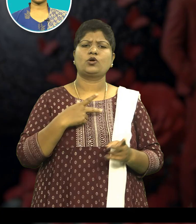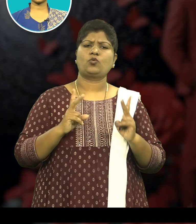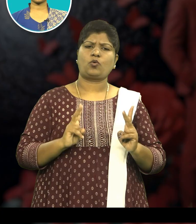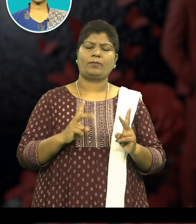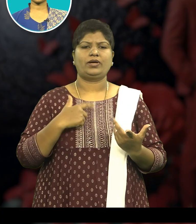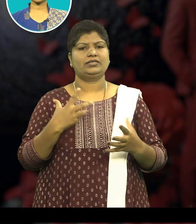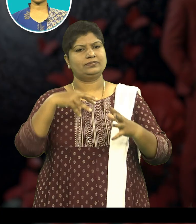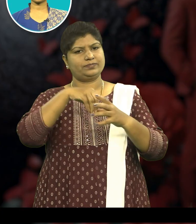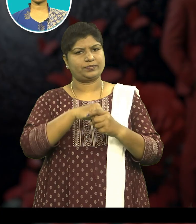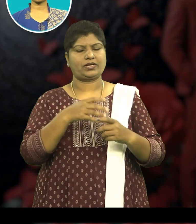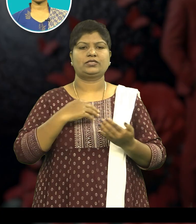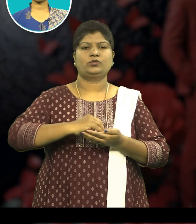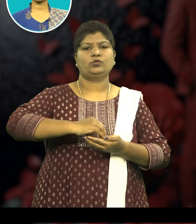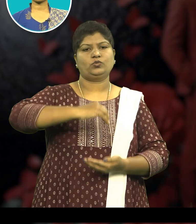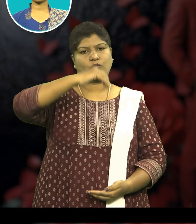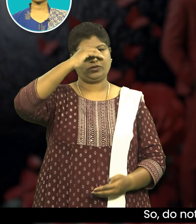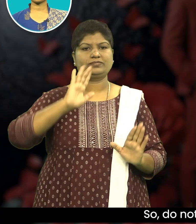growing up.